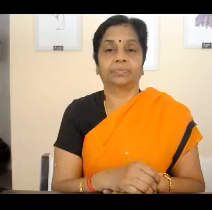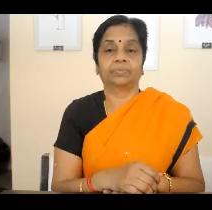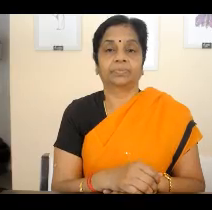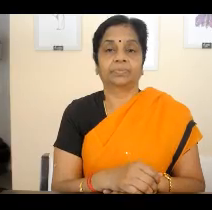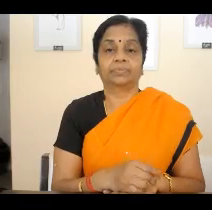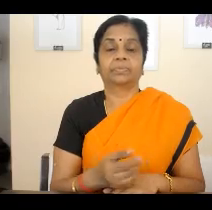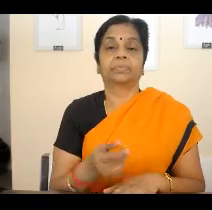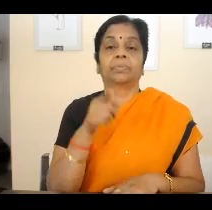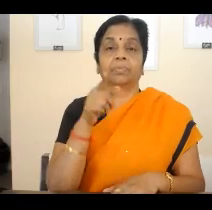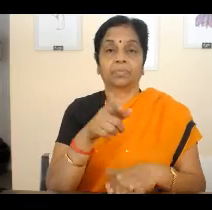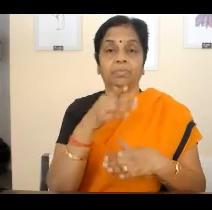In employment,